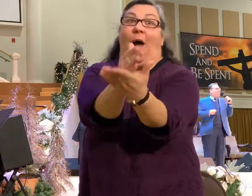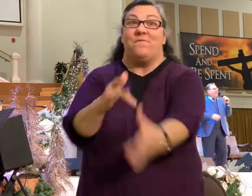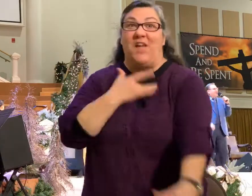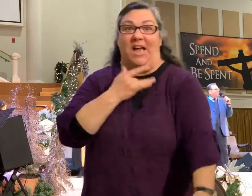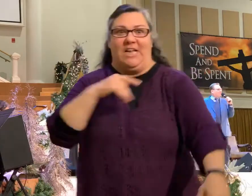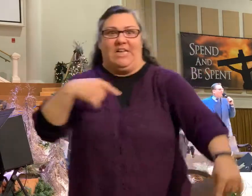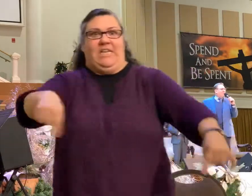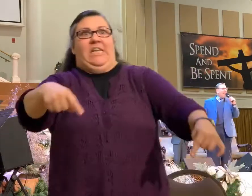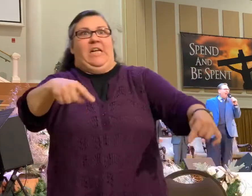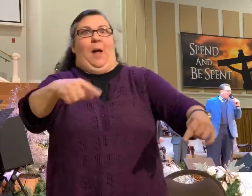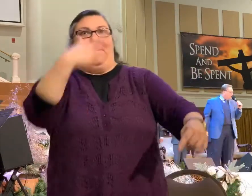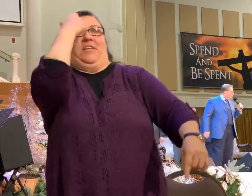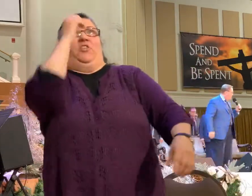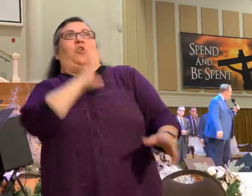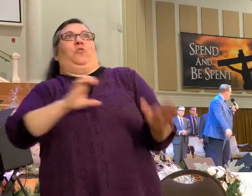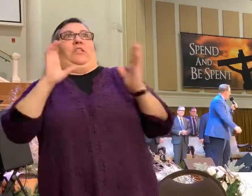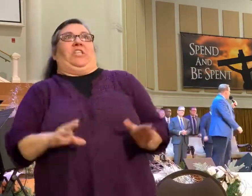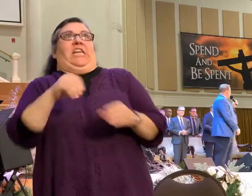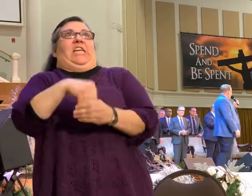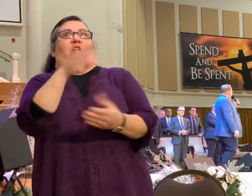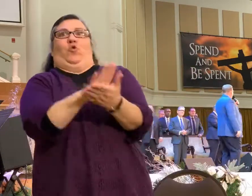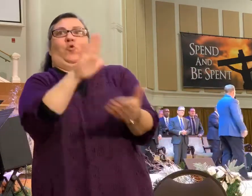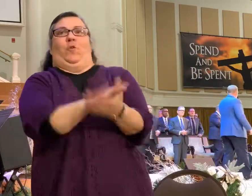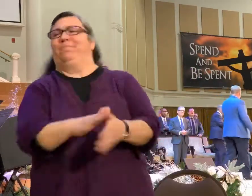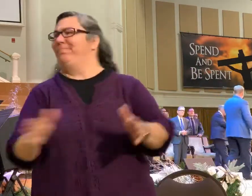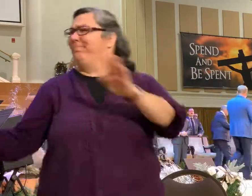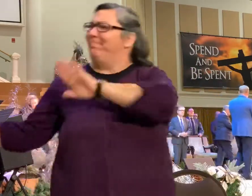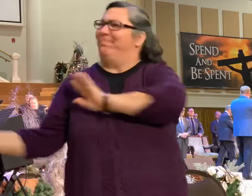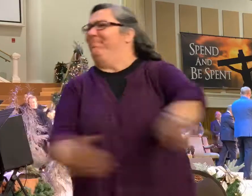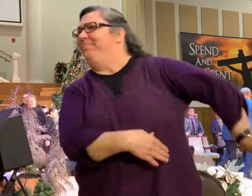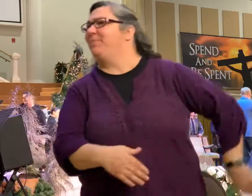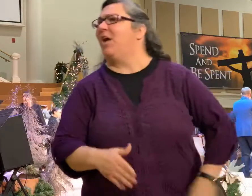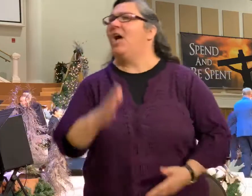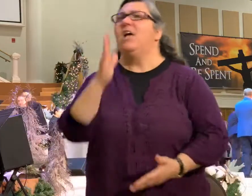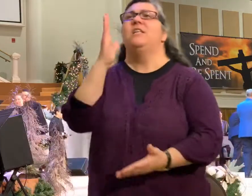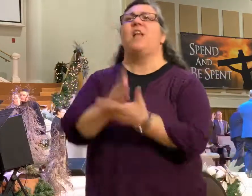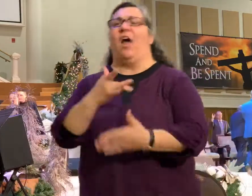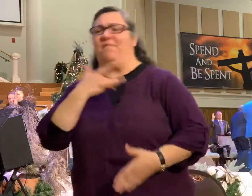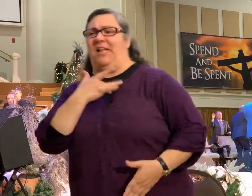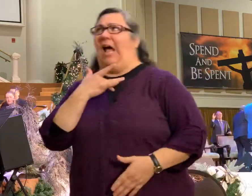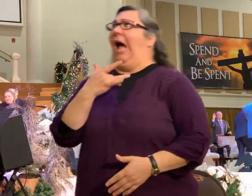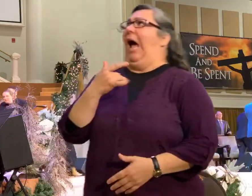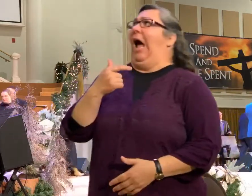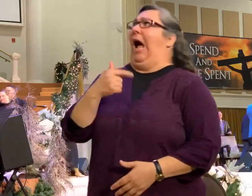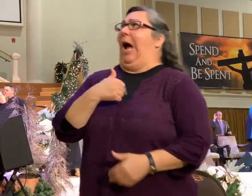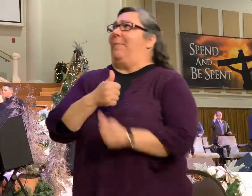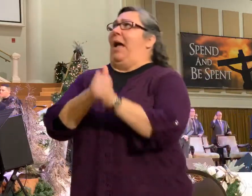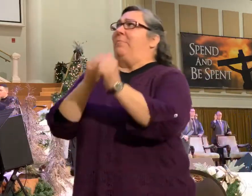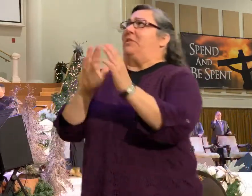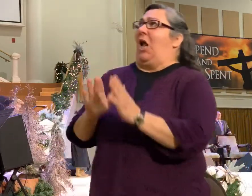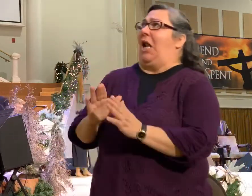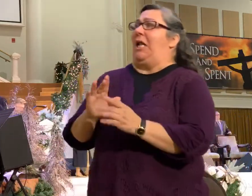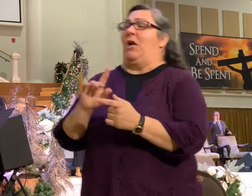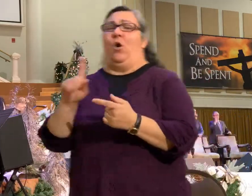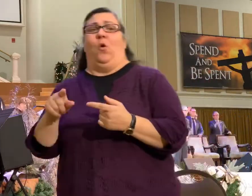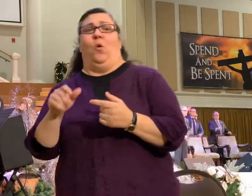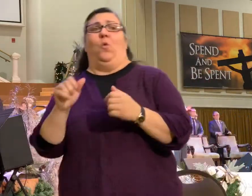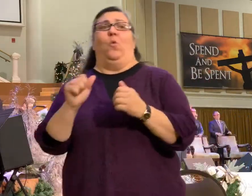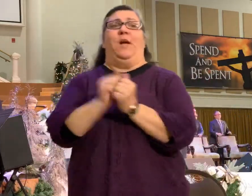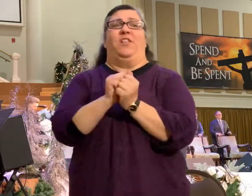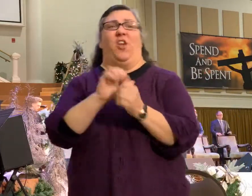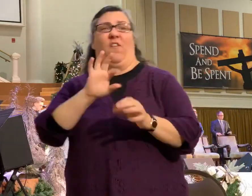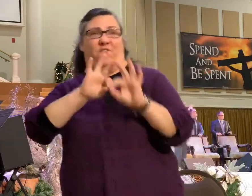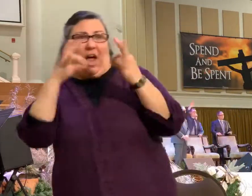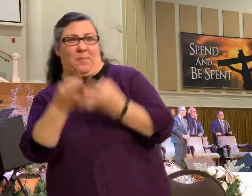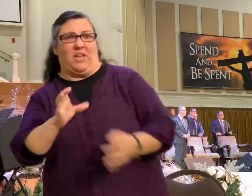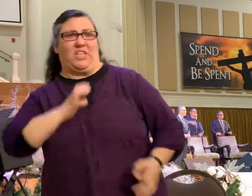Intimidated about being a Christian in high school. Stop being intimidated about being apostolic with your charismatic family.